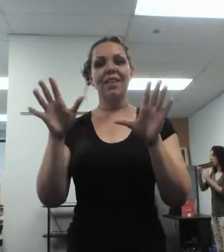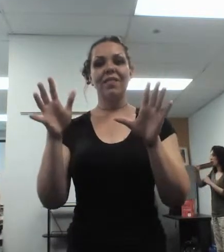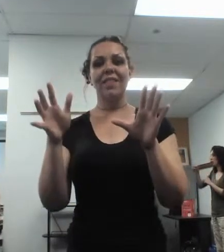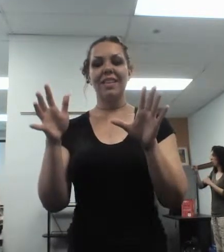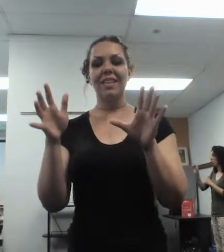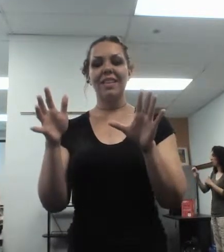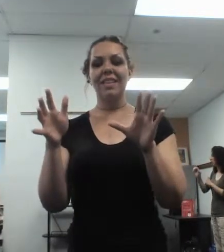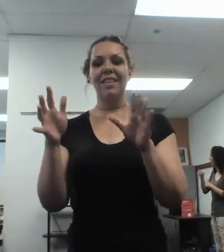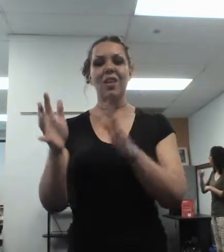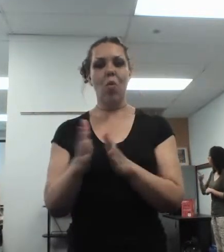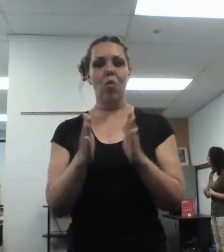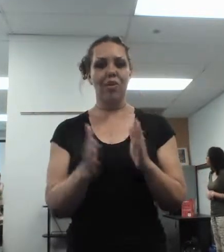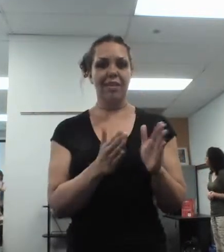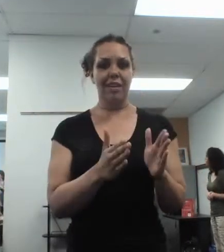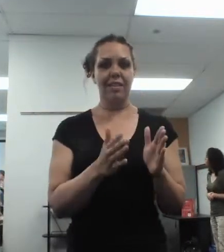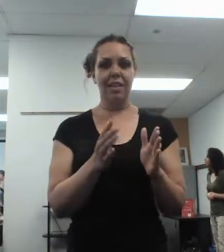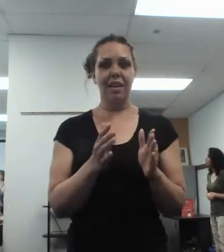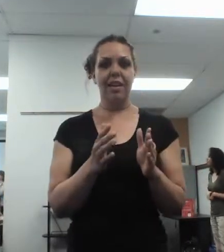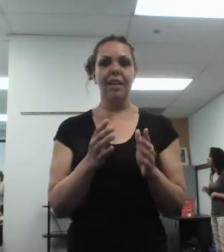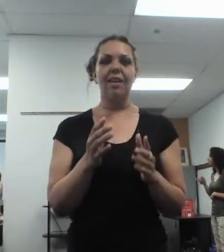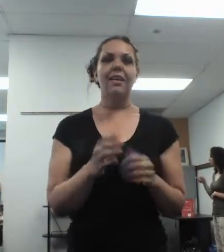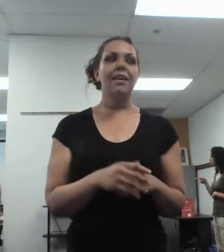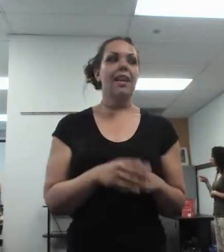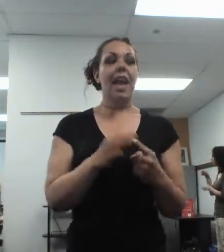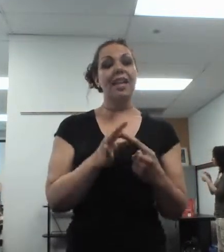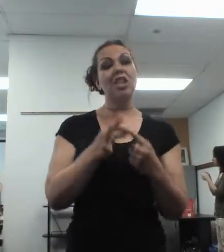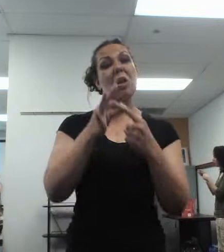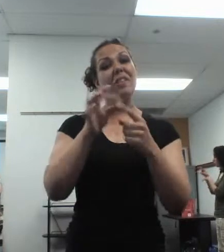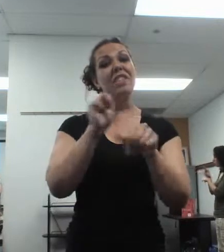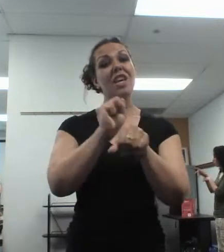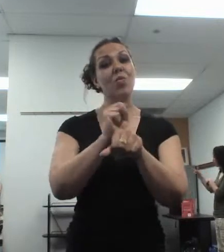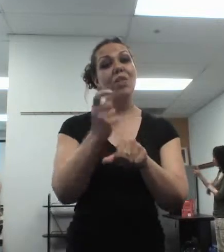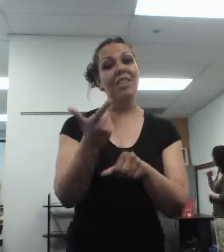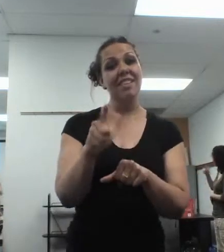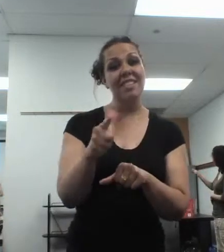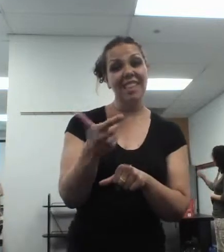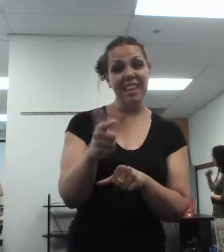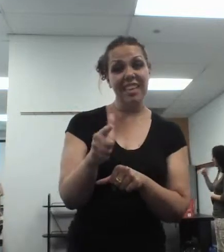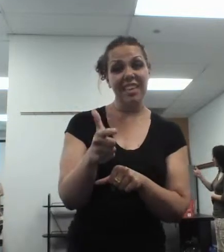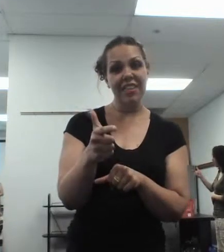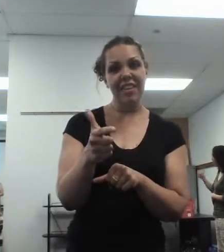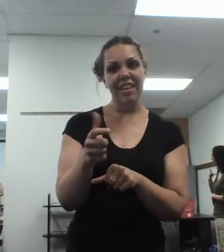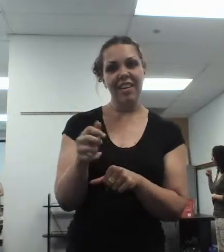Especially working in consecutive, this is the hardest thing, one of the most advanced